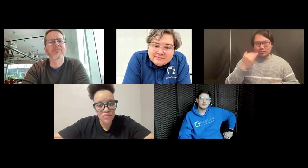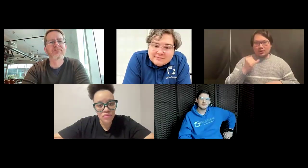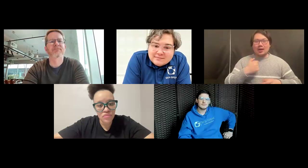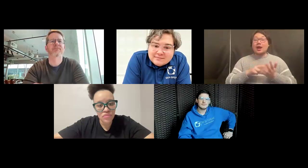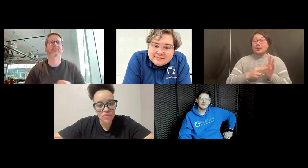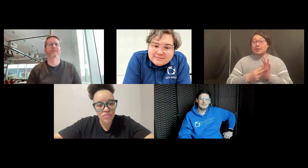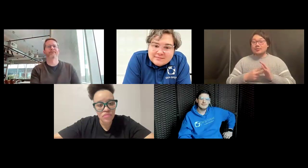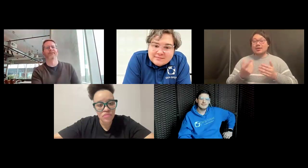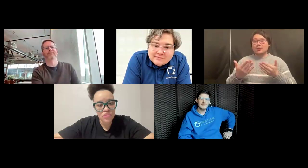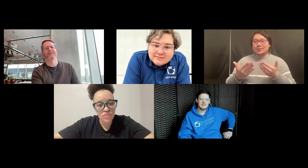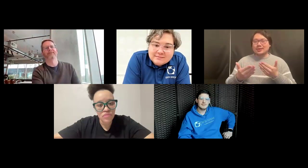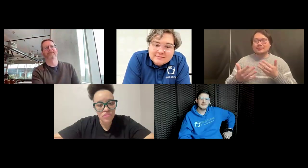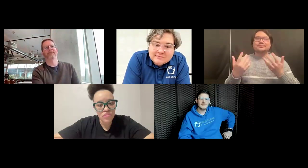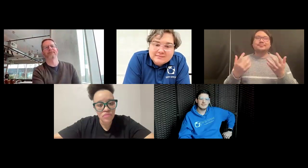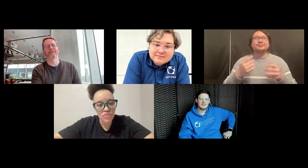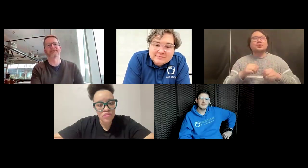think there's a second reason why as well. I mean,